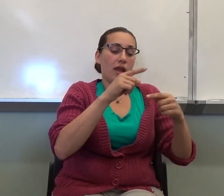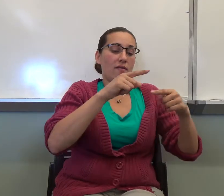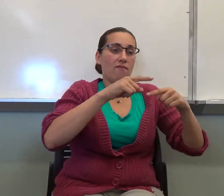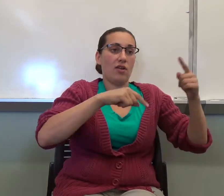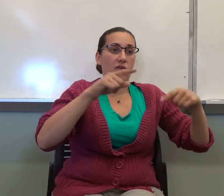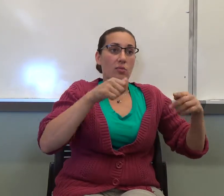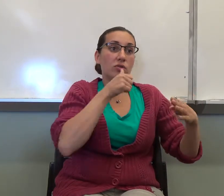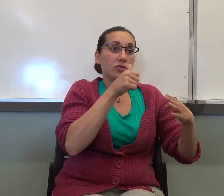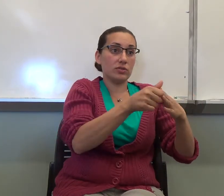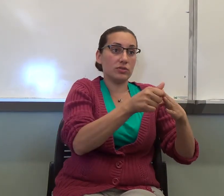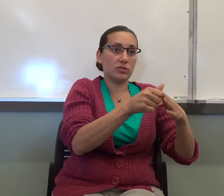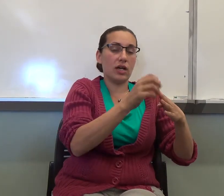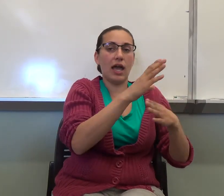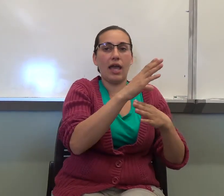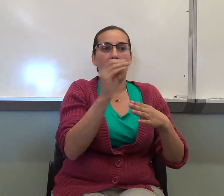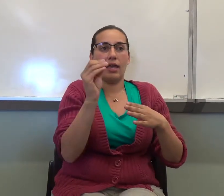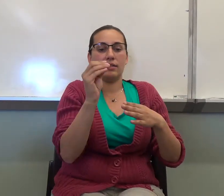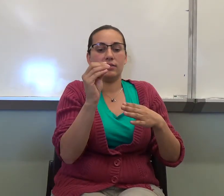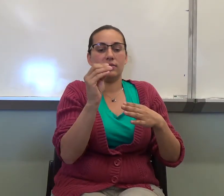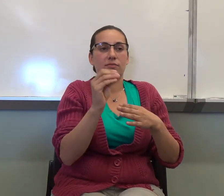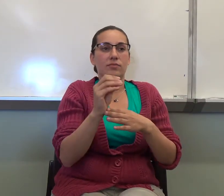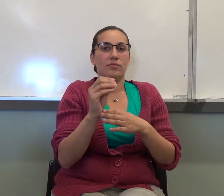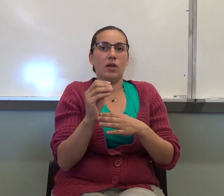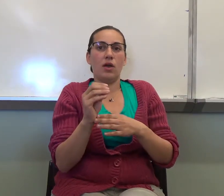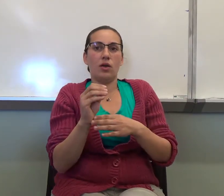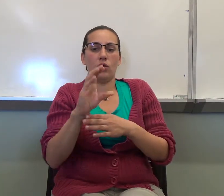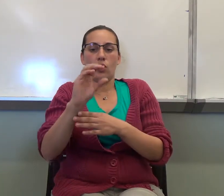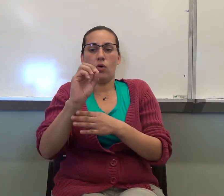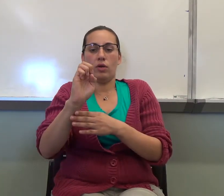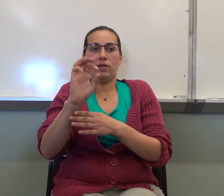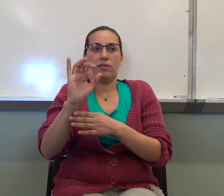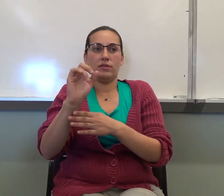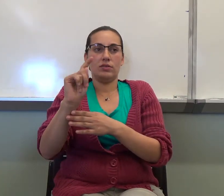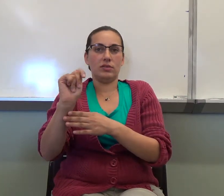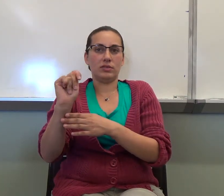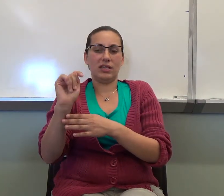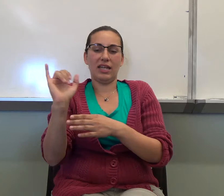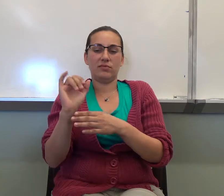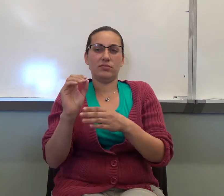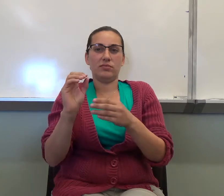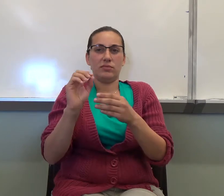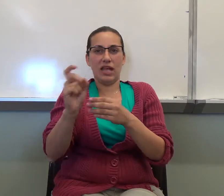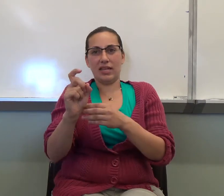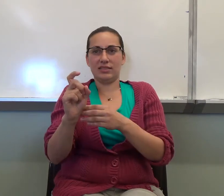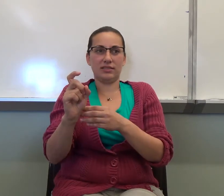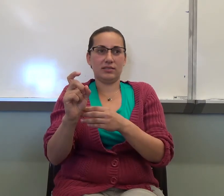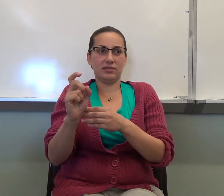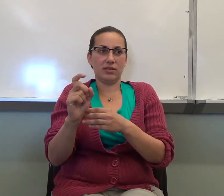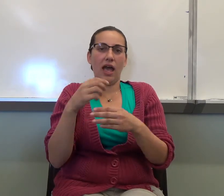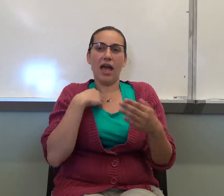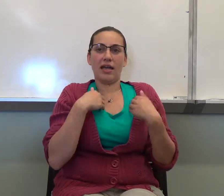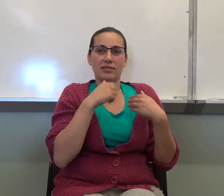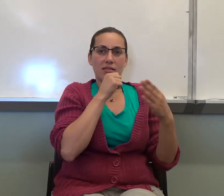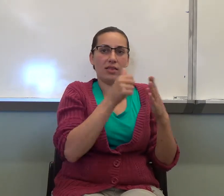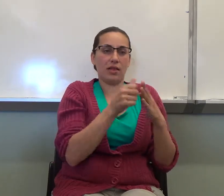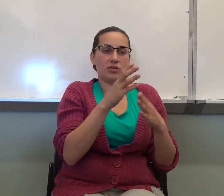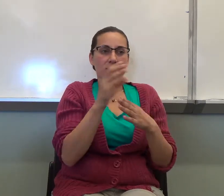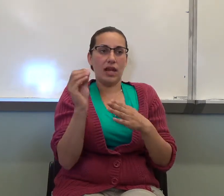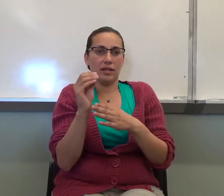Because we don't know what y is, the thinking goes like this. We say, okay, I don't know what it is, but I've got eight of them,